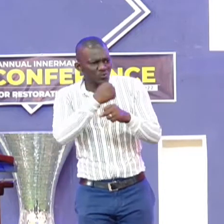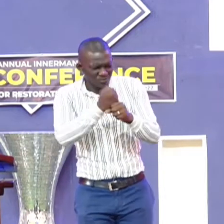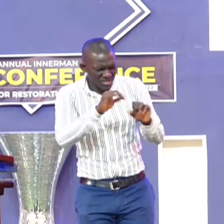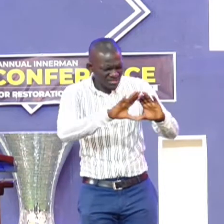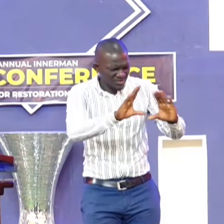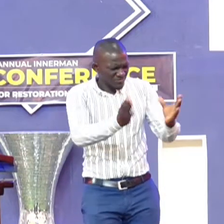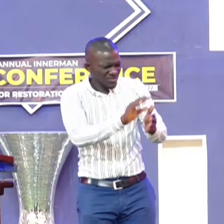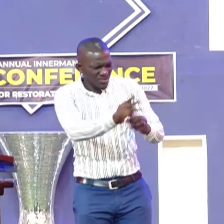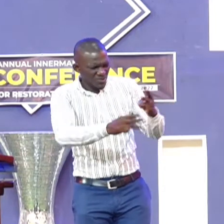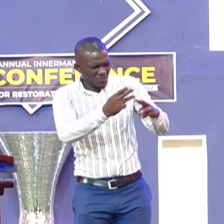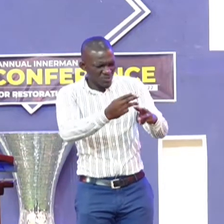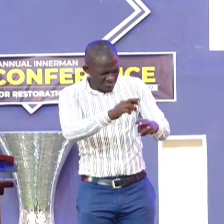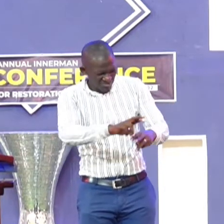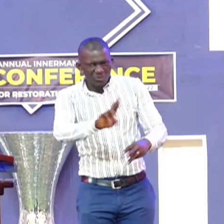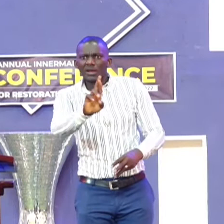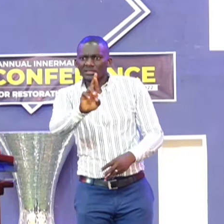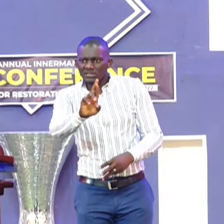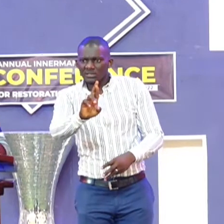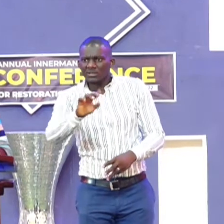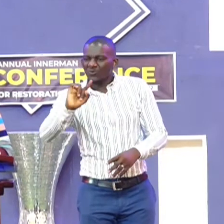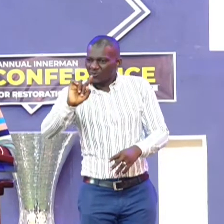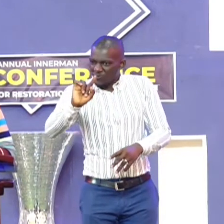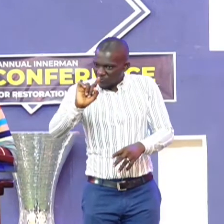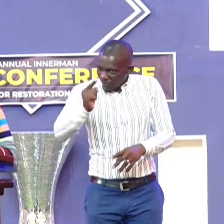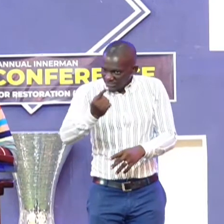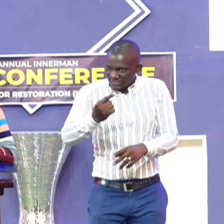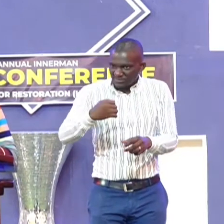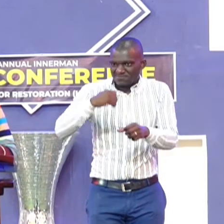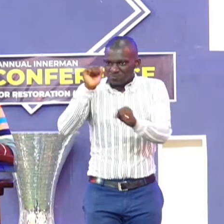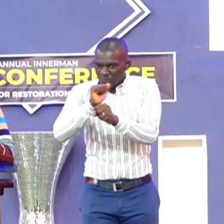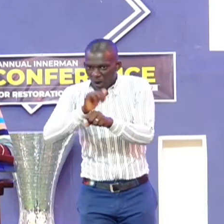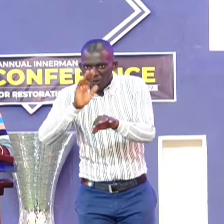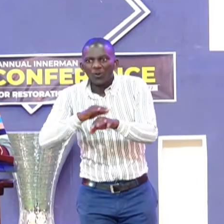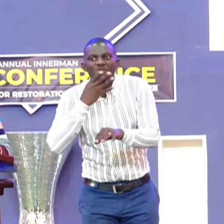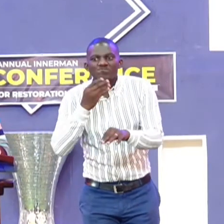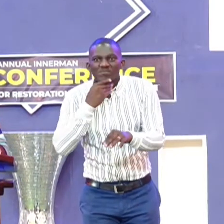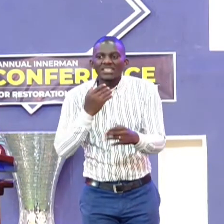Whenever you want to put right the world, put right the man.